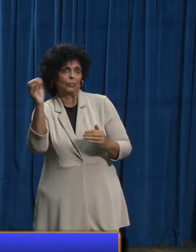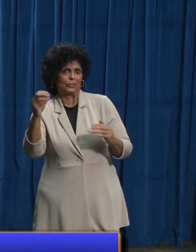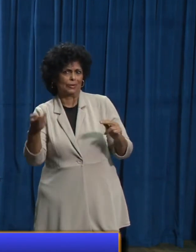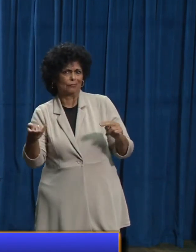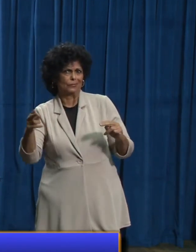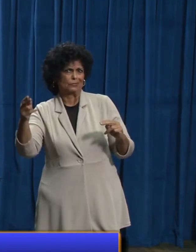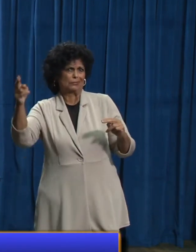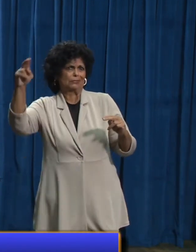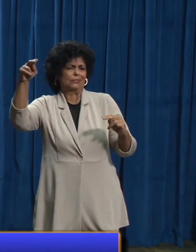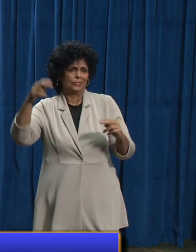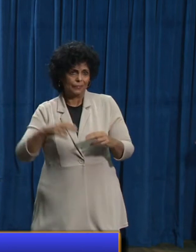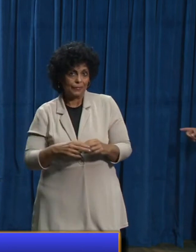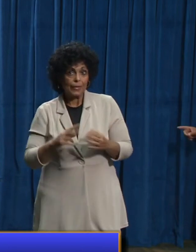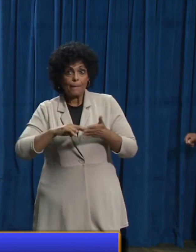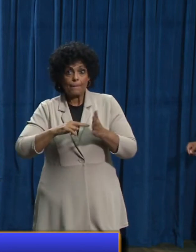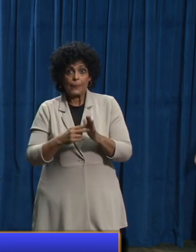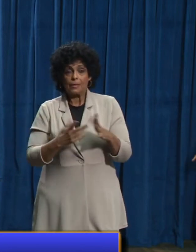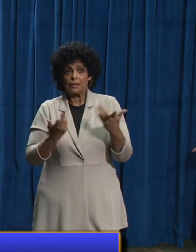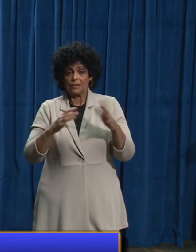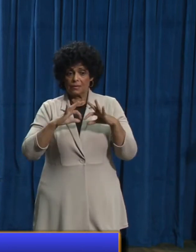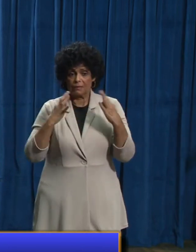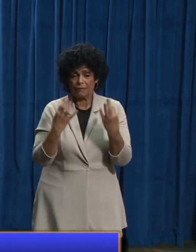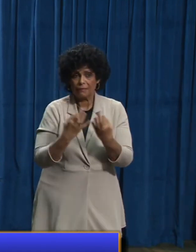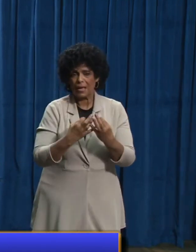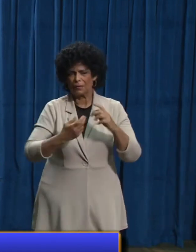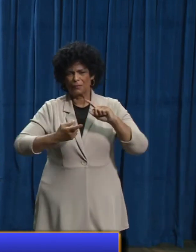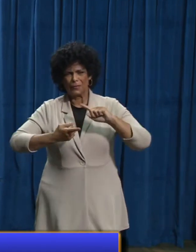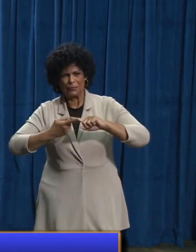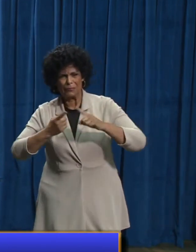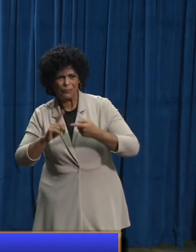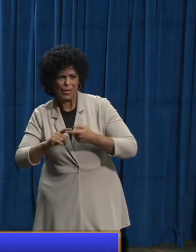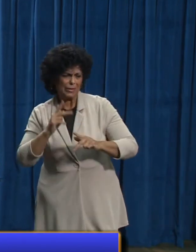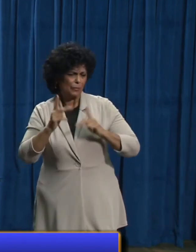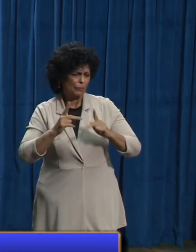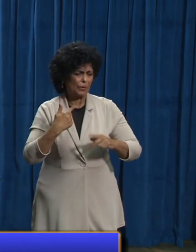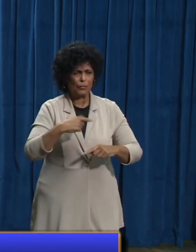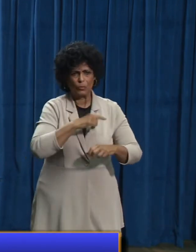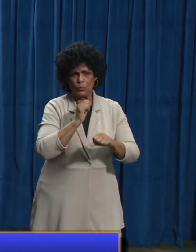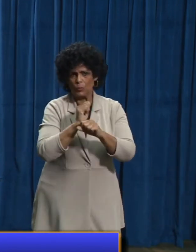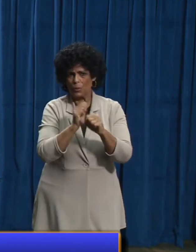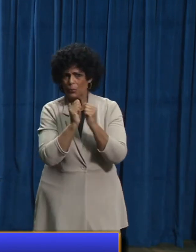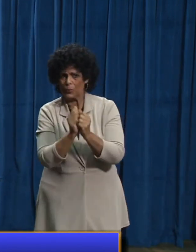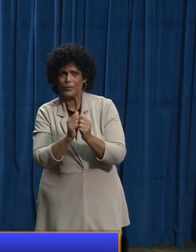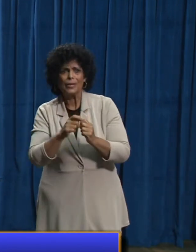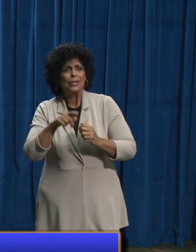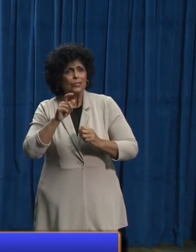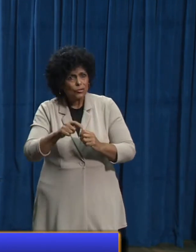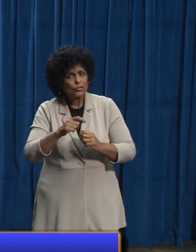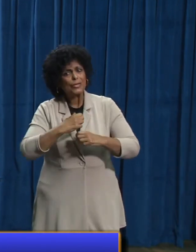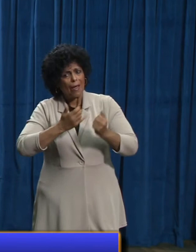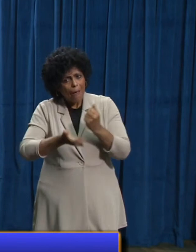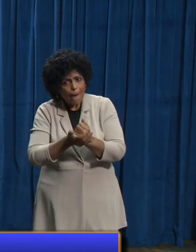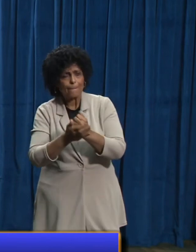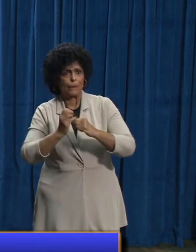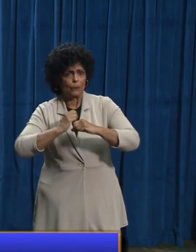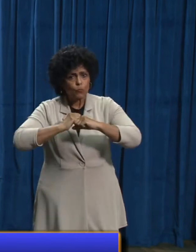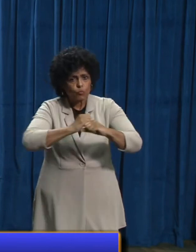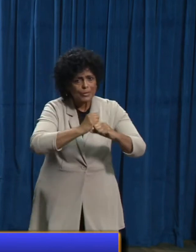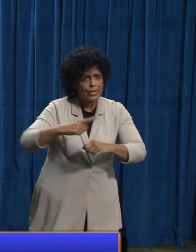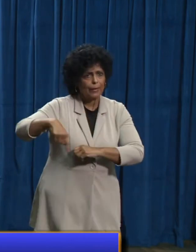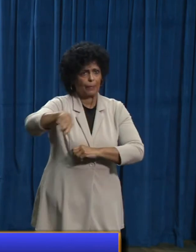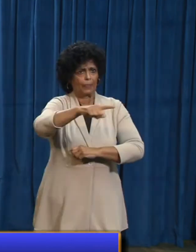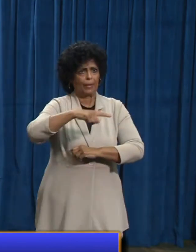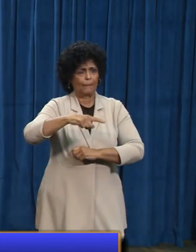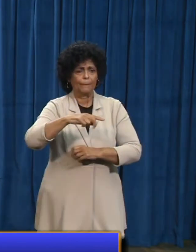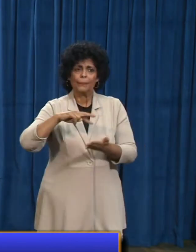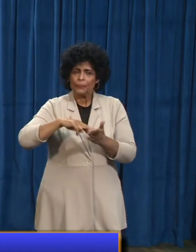friends, neighbors, and co-workers safe from the virus. This includes getting vaccinated, wearing a mask,